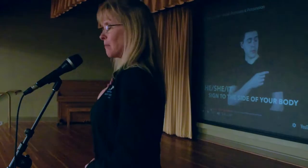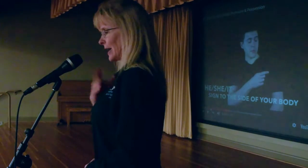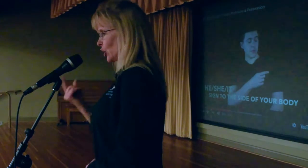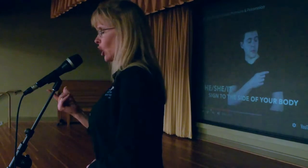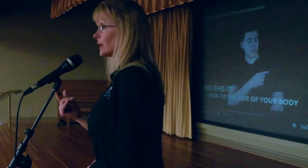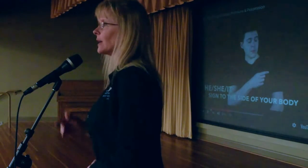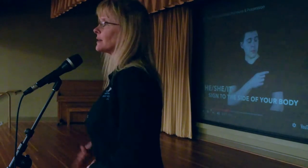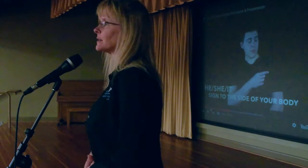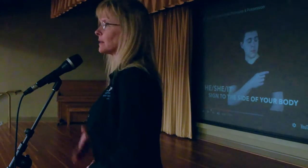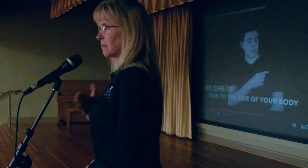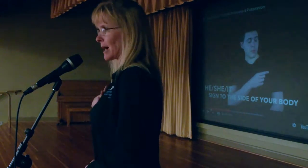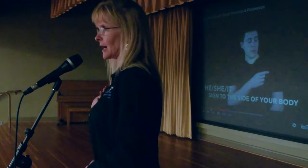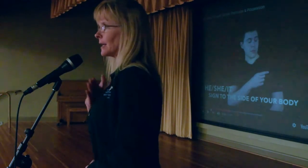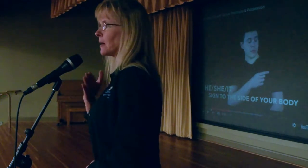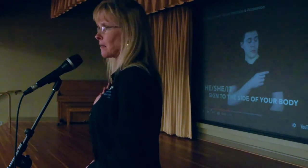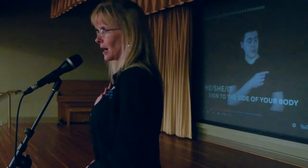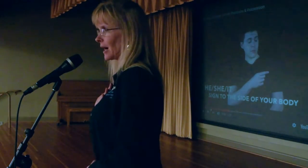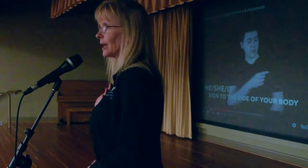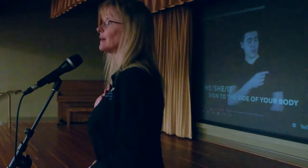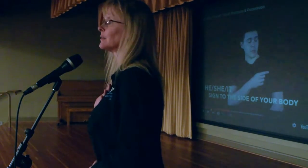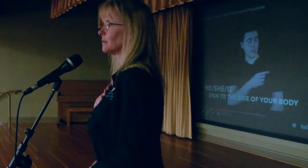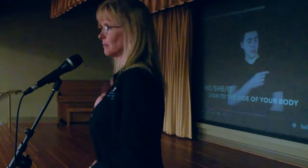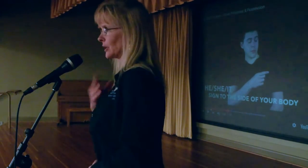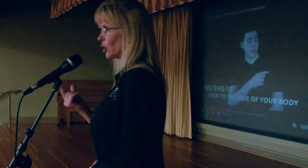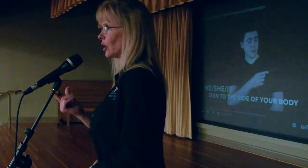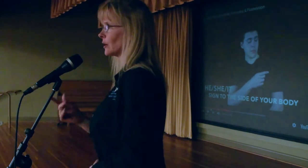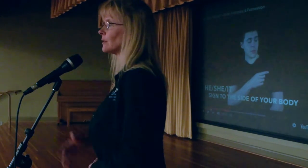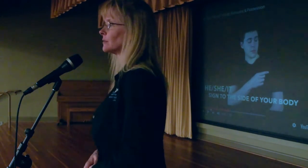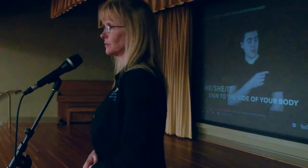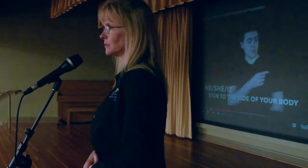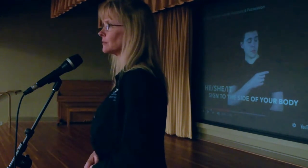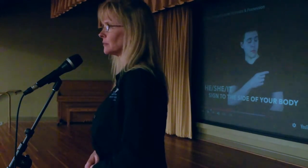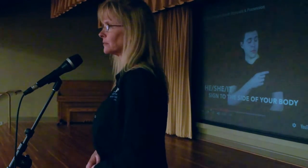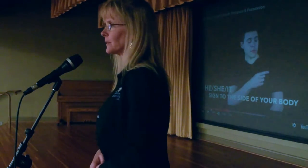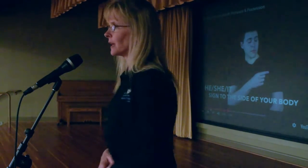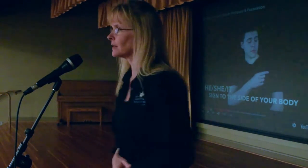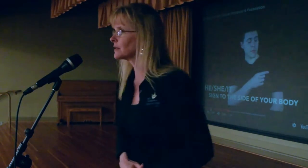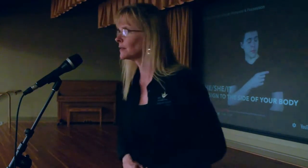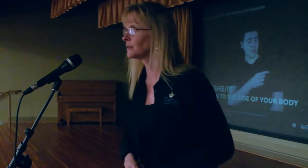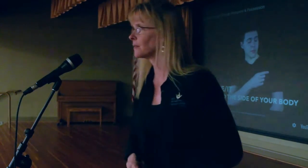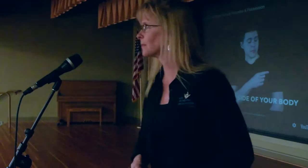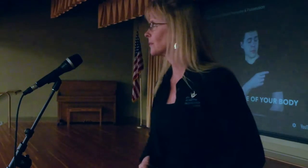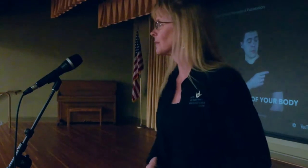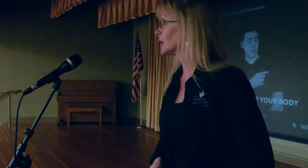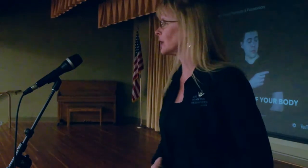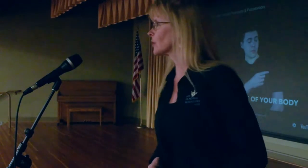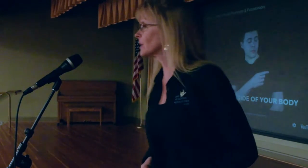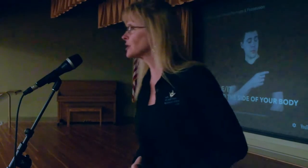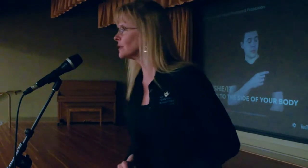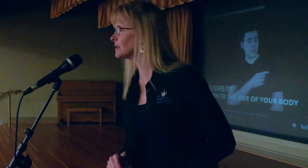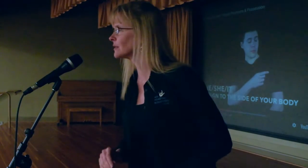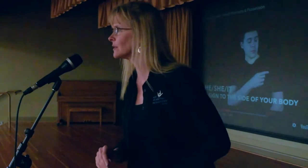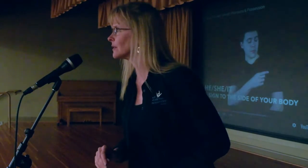My dog, yes. Mine, my dog. Yes. Any other questions?